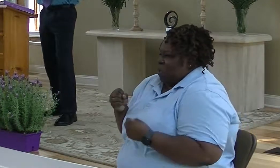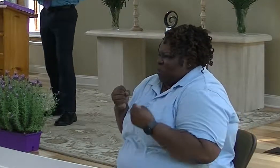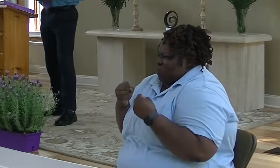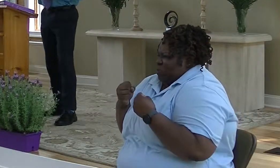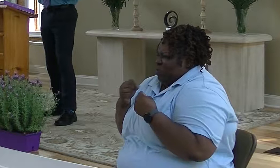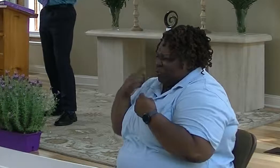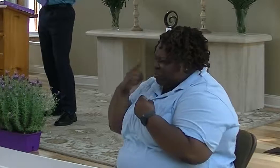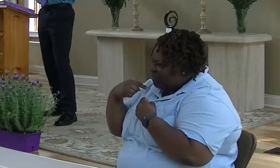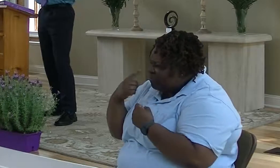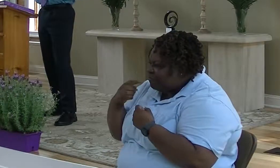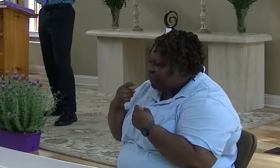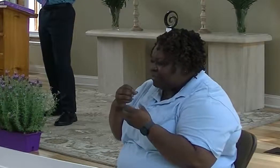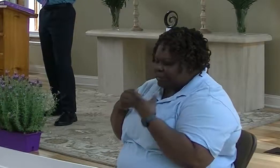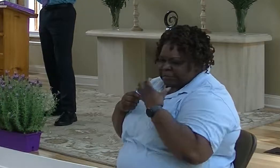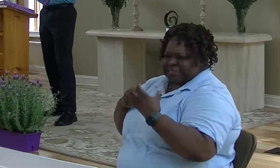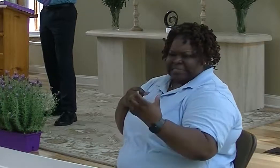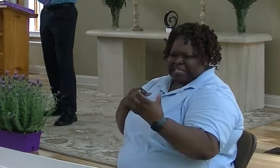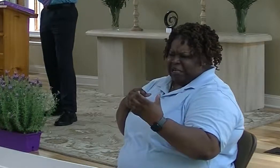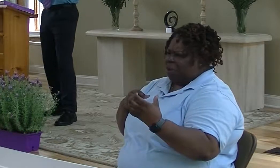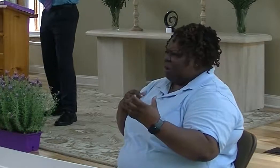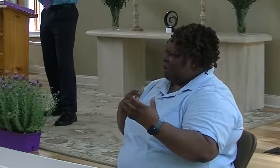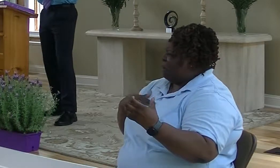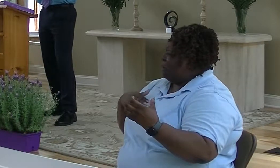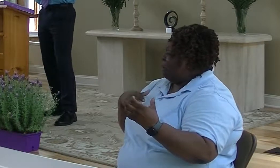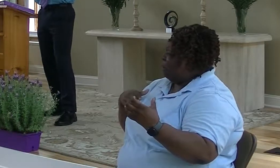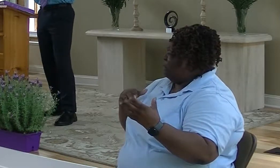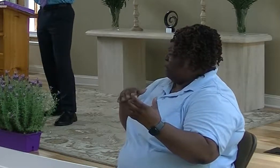your face. And then pulling it away and like, oh my.